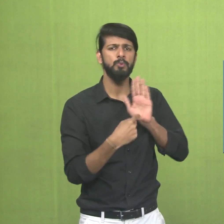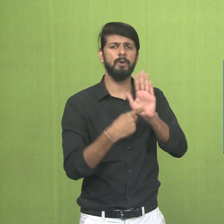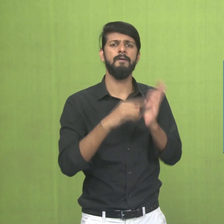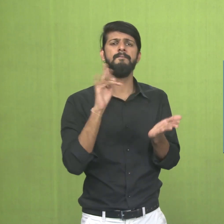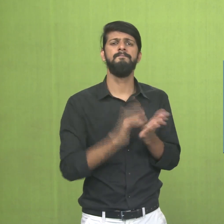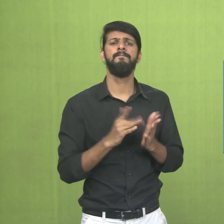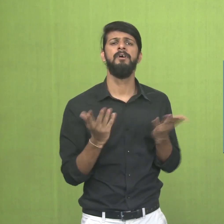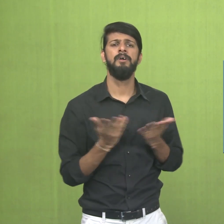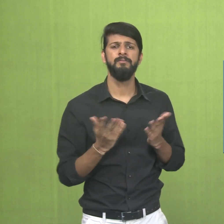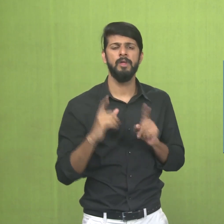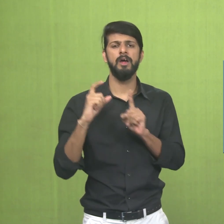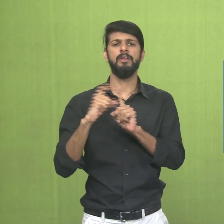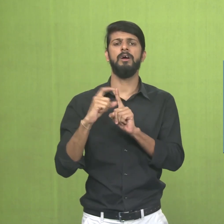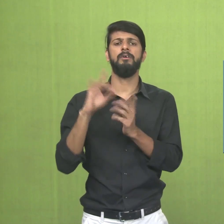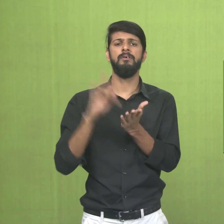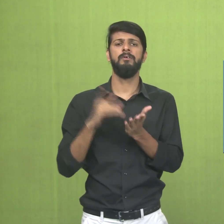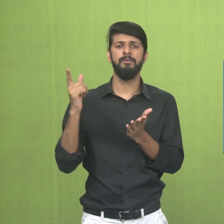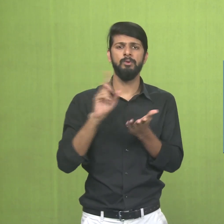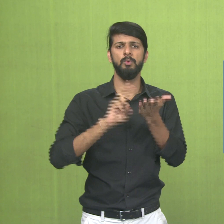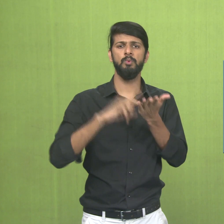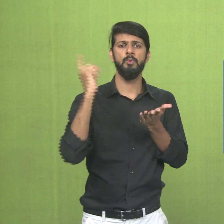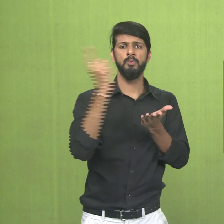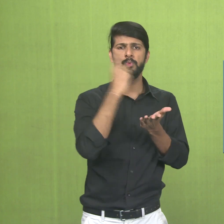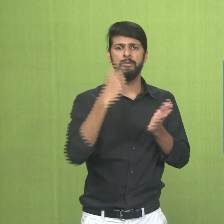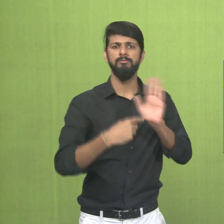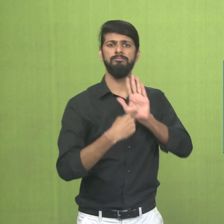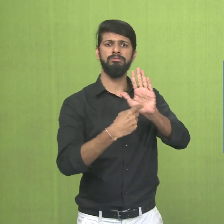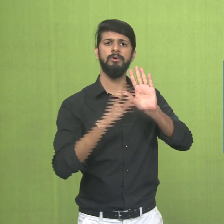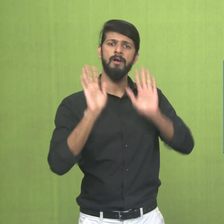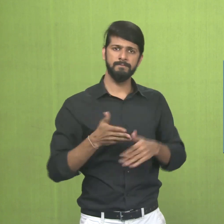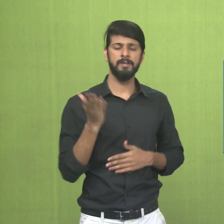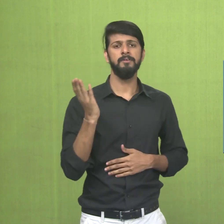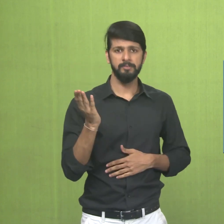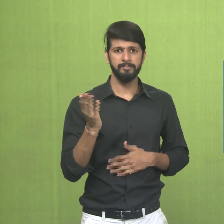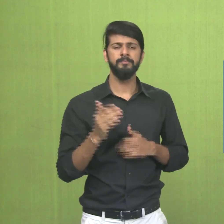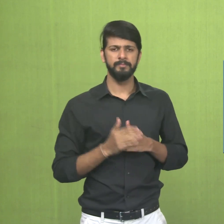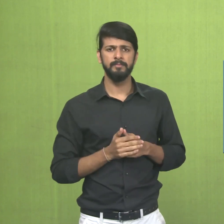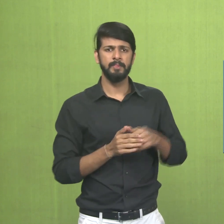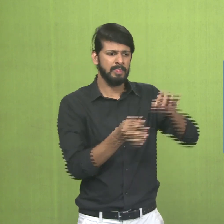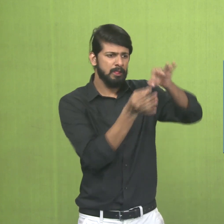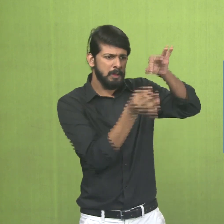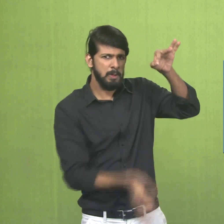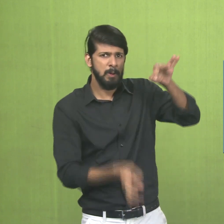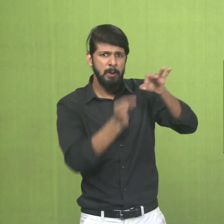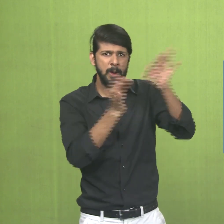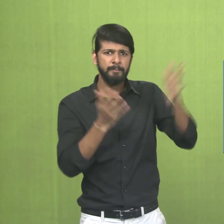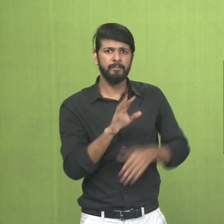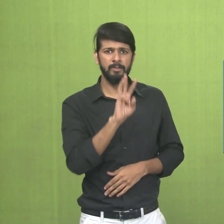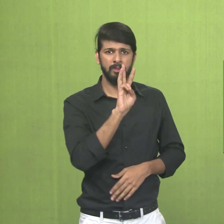This artwork is currently displayed at the National Gallery of Modern Art, New Delhi. The